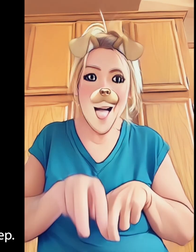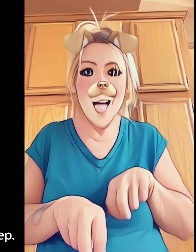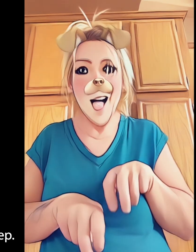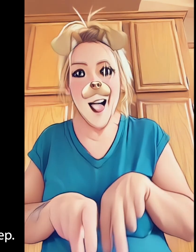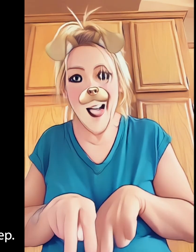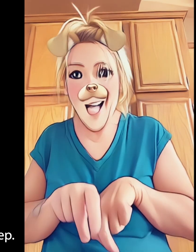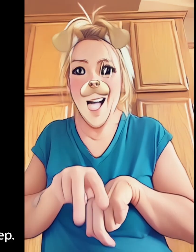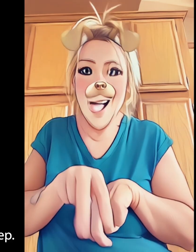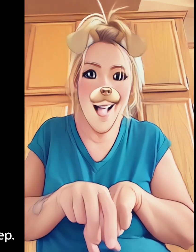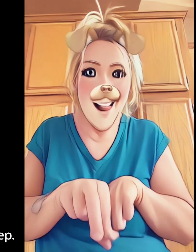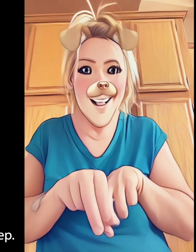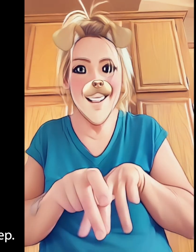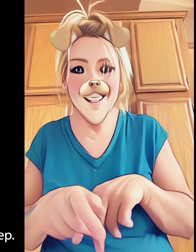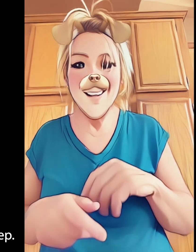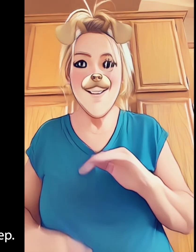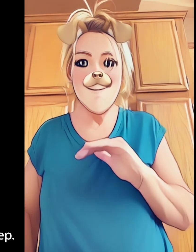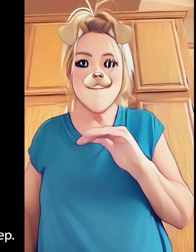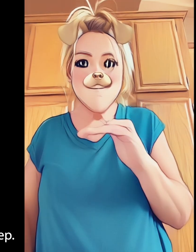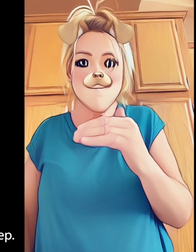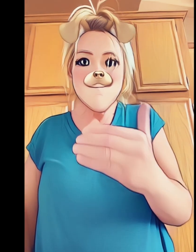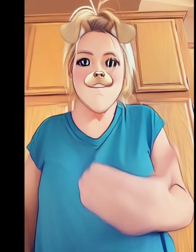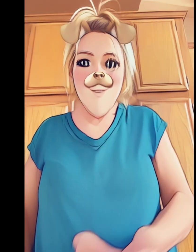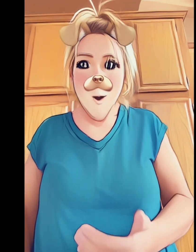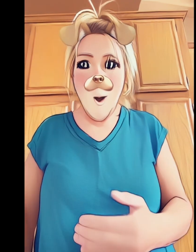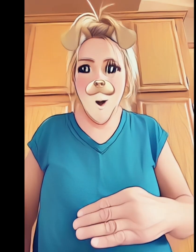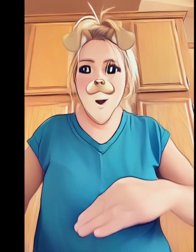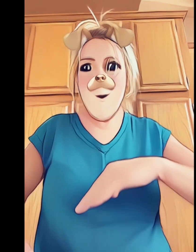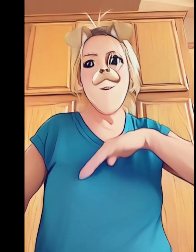and fell asleep.